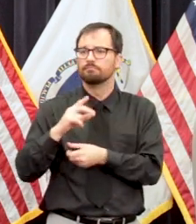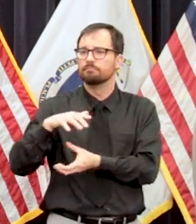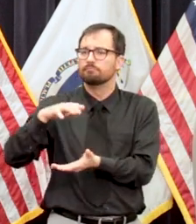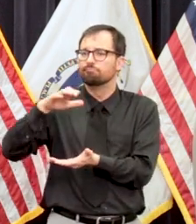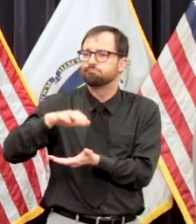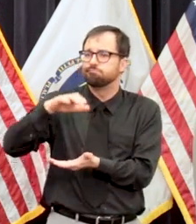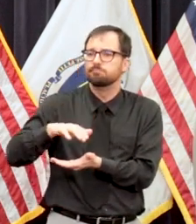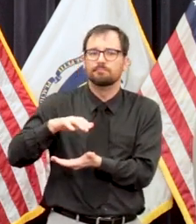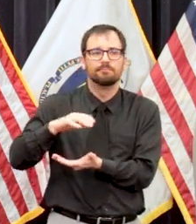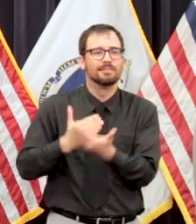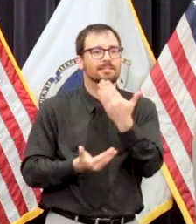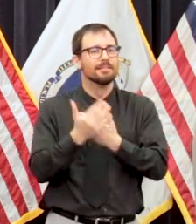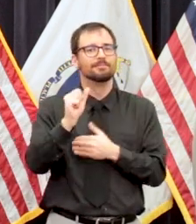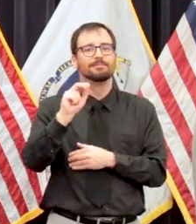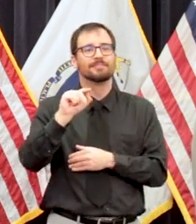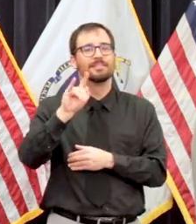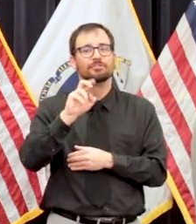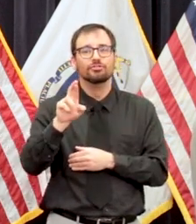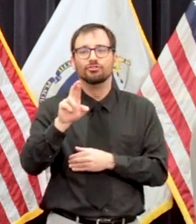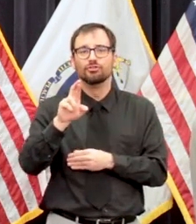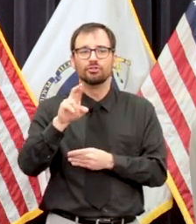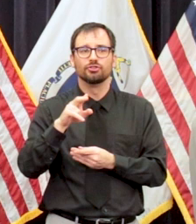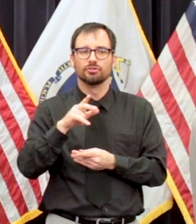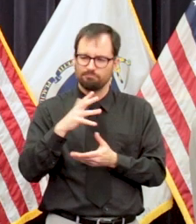sleeve if you sneeze or cough.